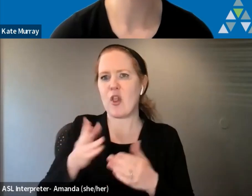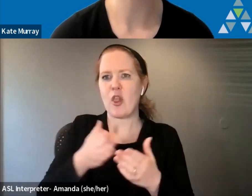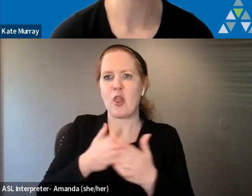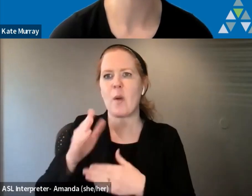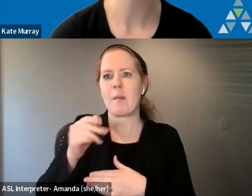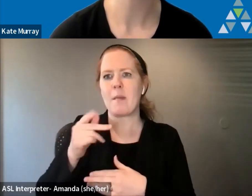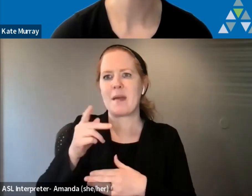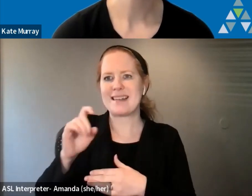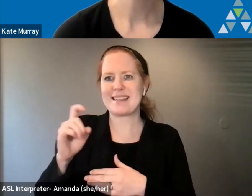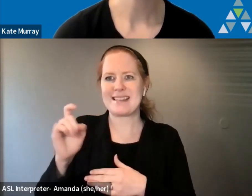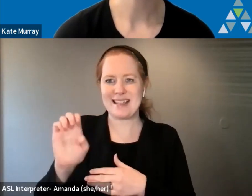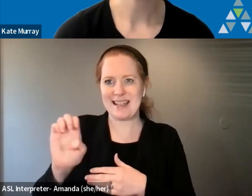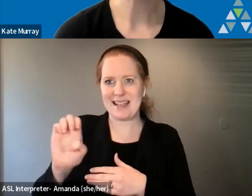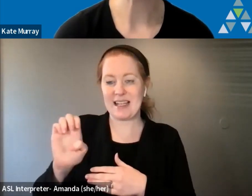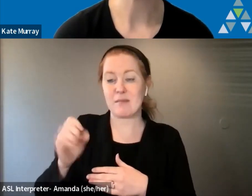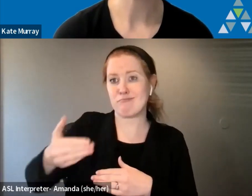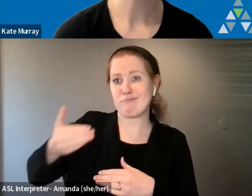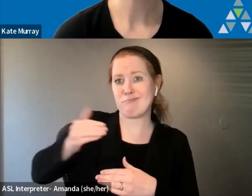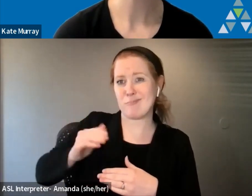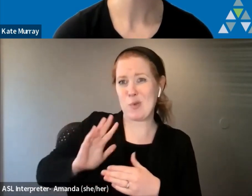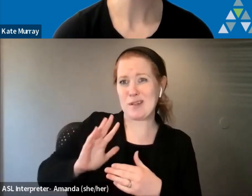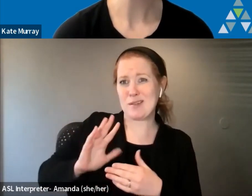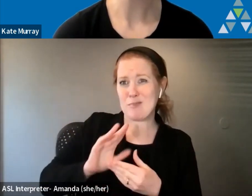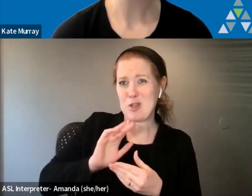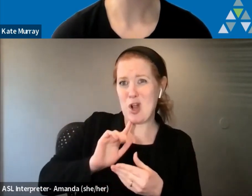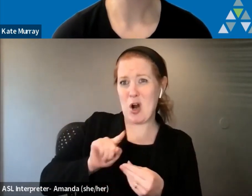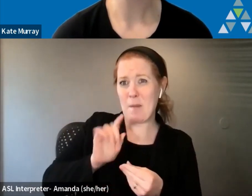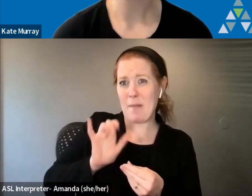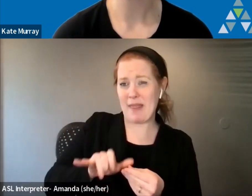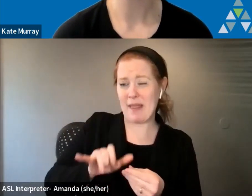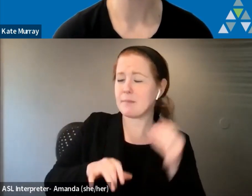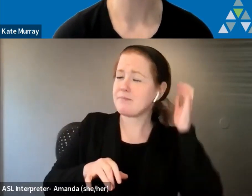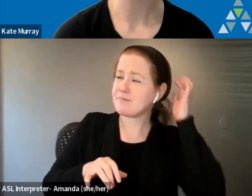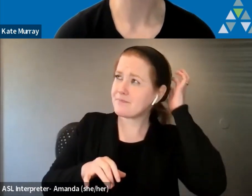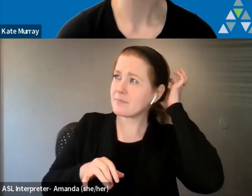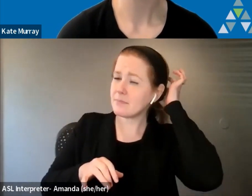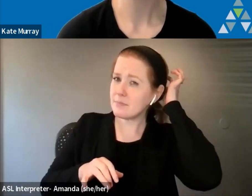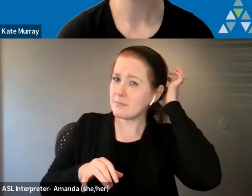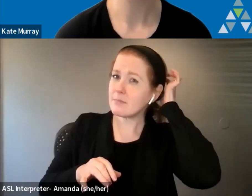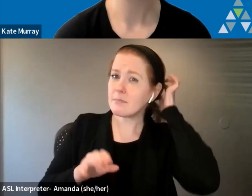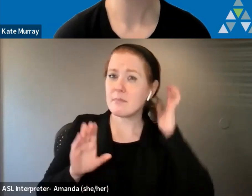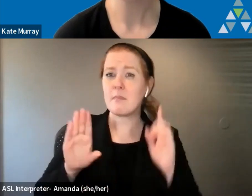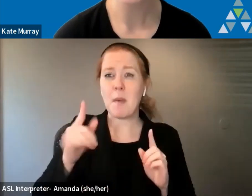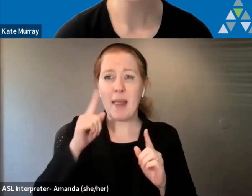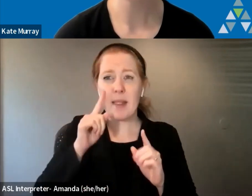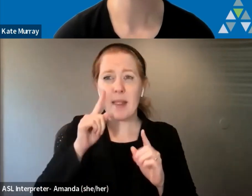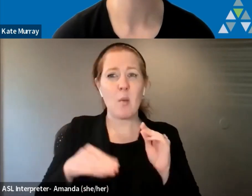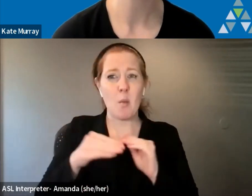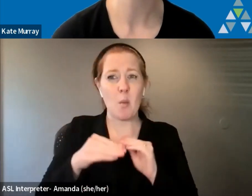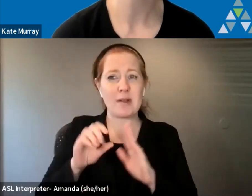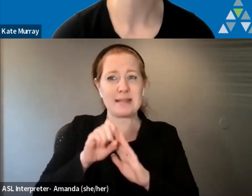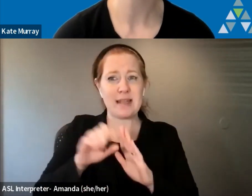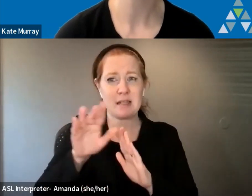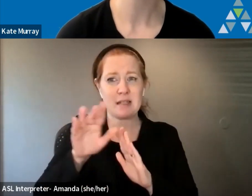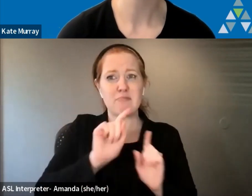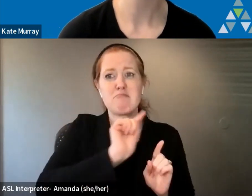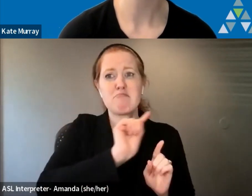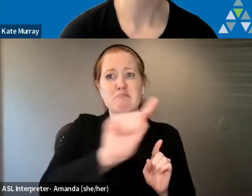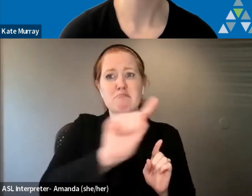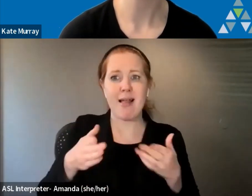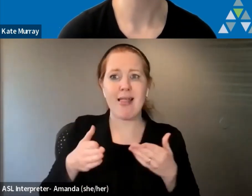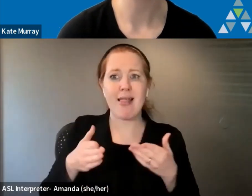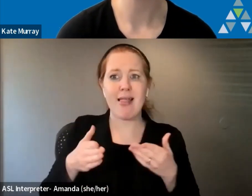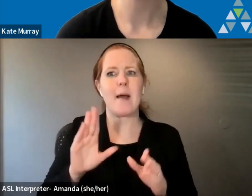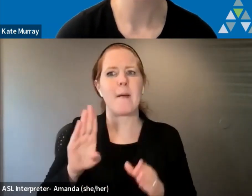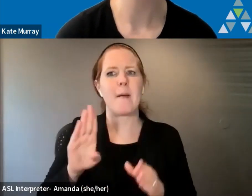like we've been talking about. But certainly there are, I think, more states than ever allowing this, but it is still not